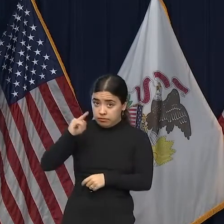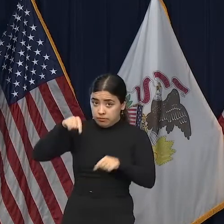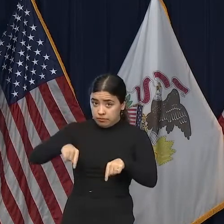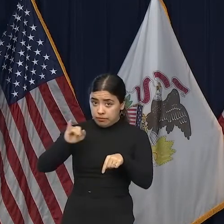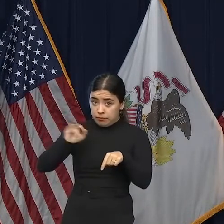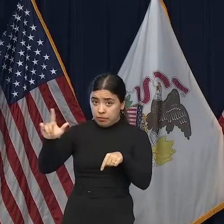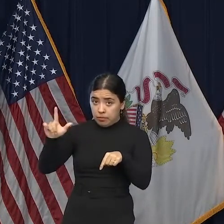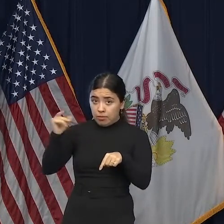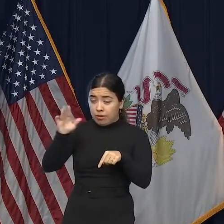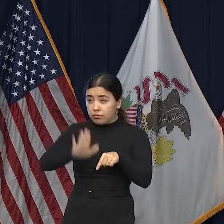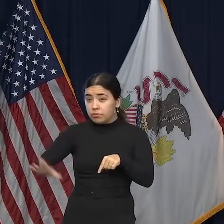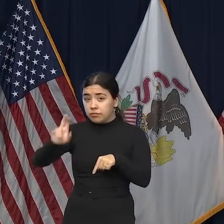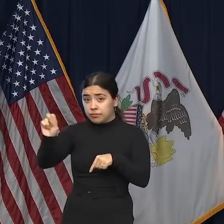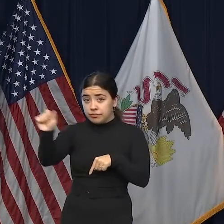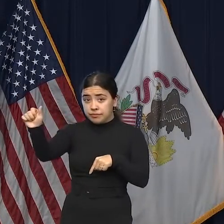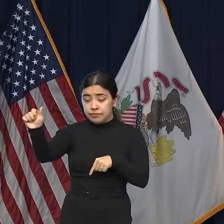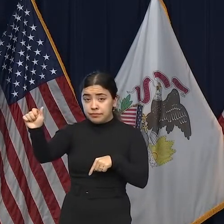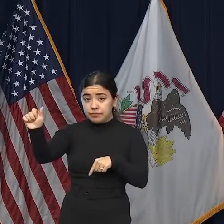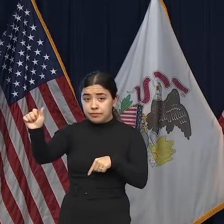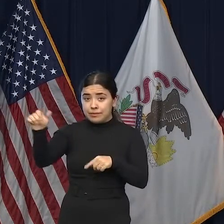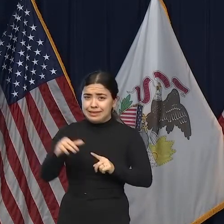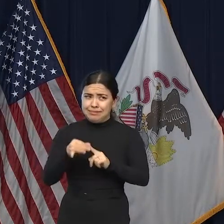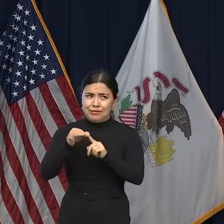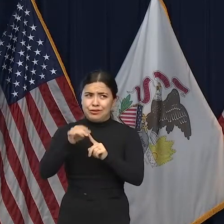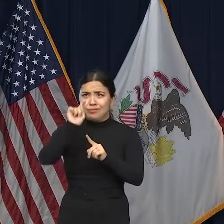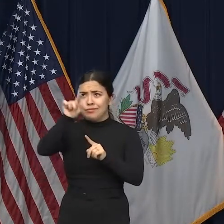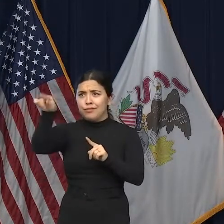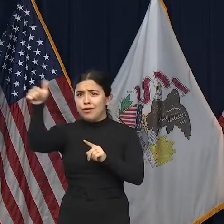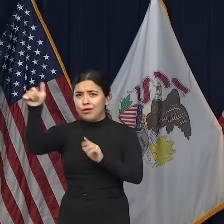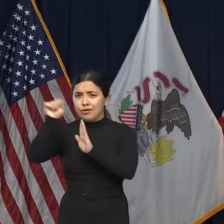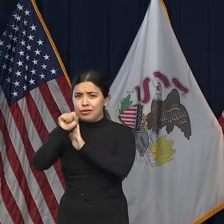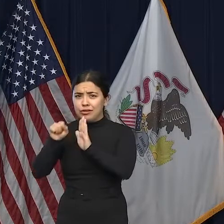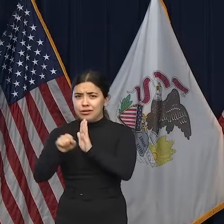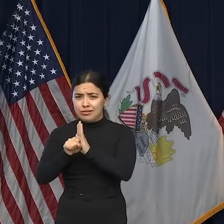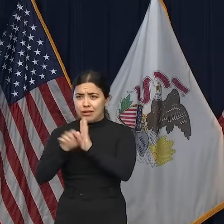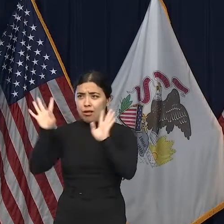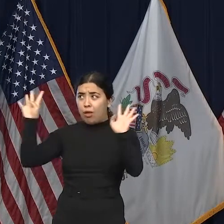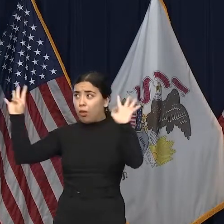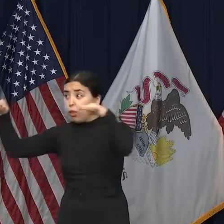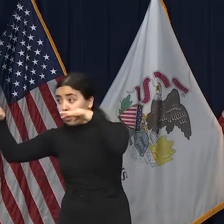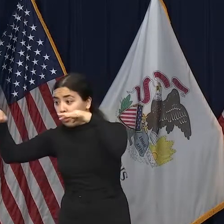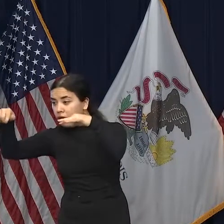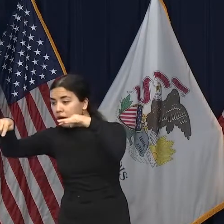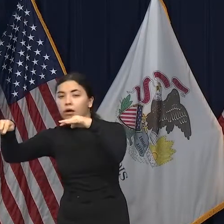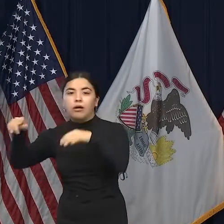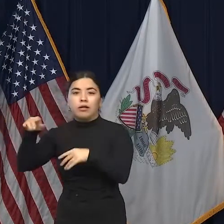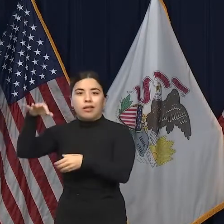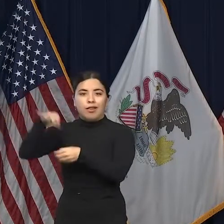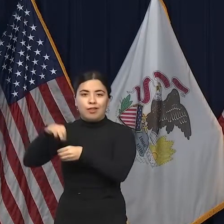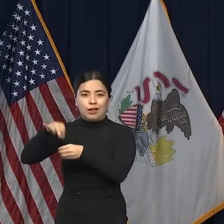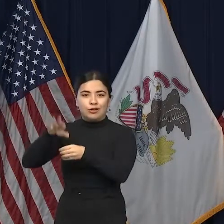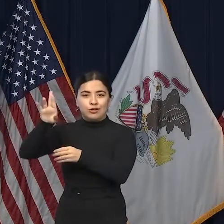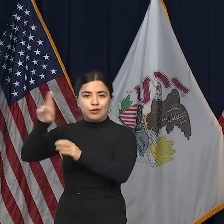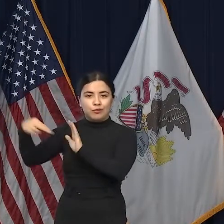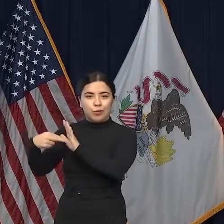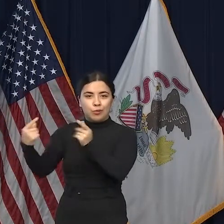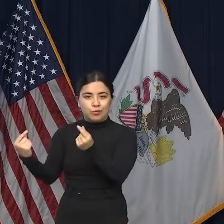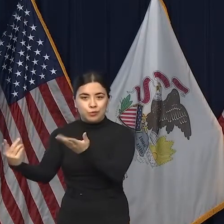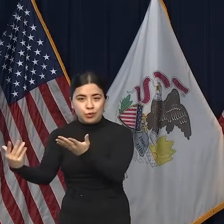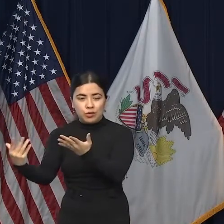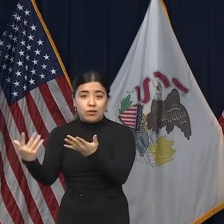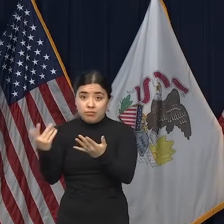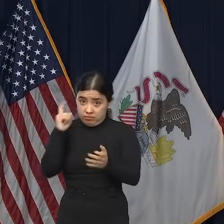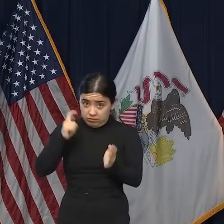especially the states making news right now for their role in the presidential election, are in the middle of a public